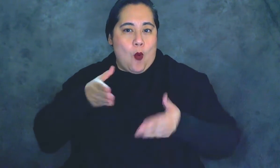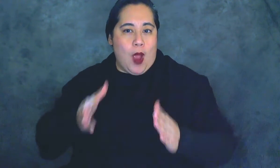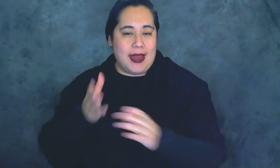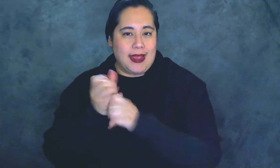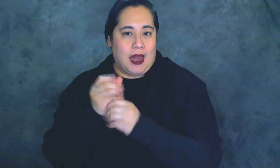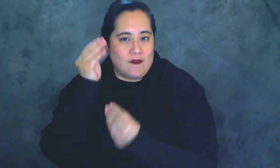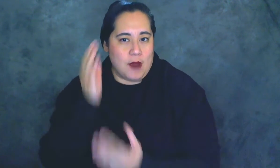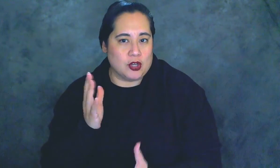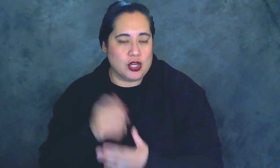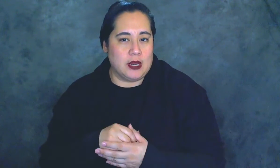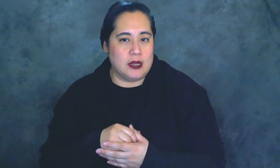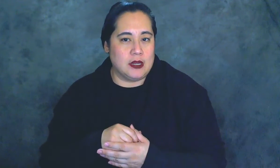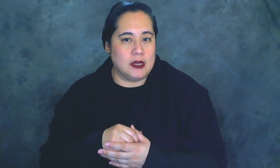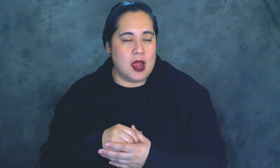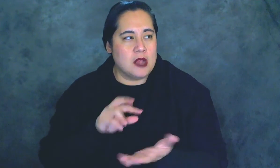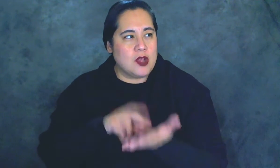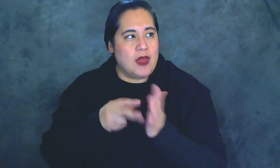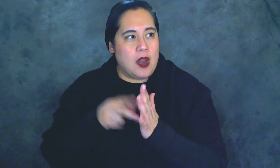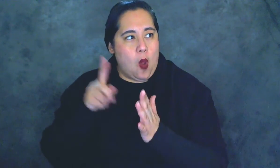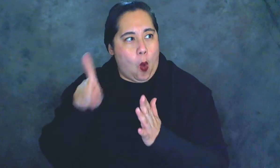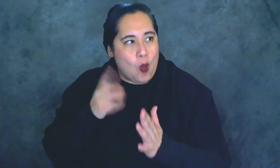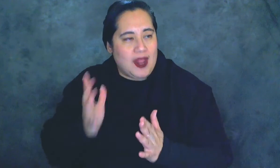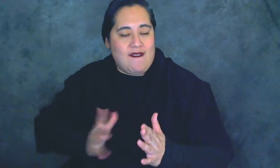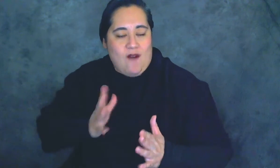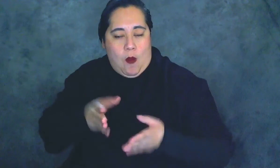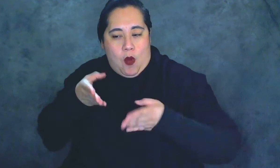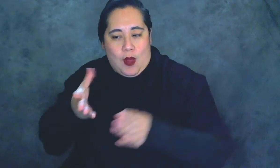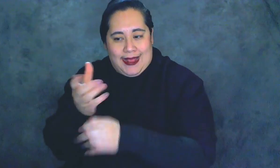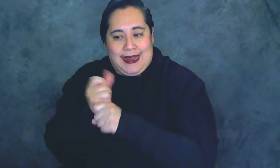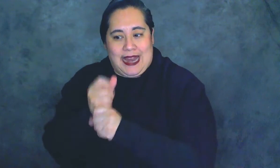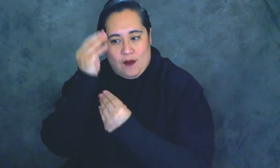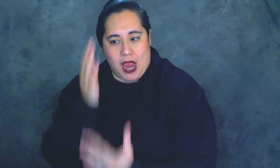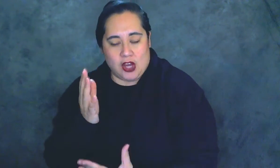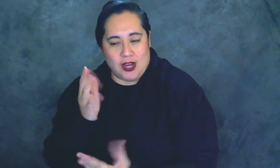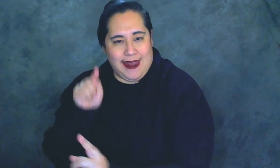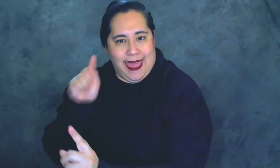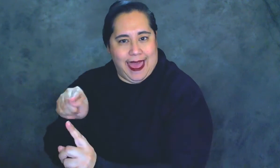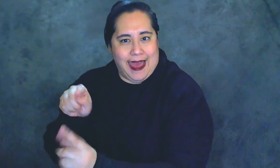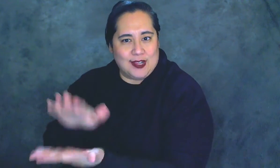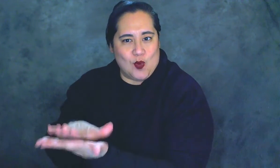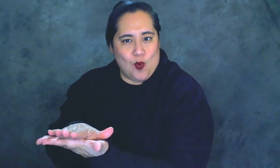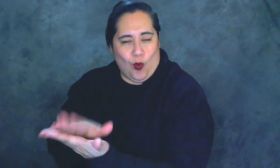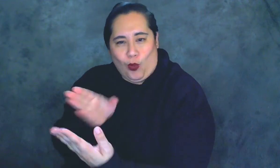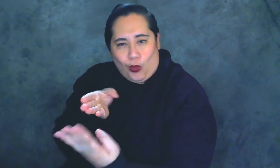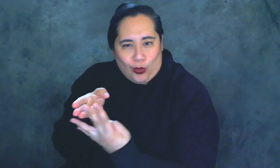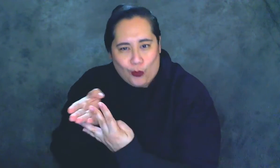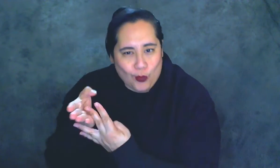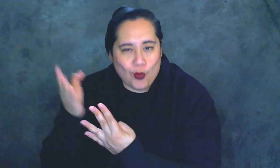information. So then they're formally only getting that information at school through their peers or through their teachers